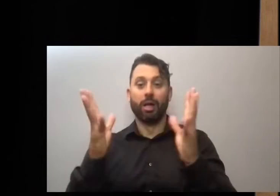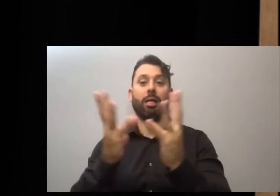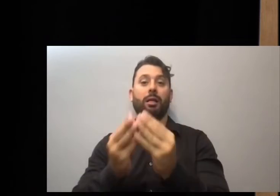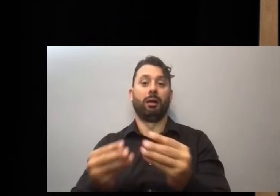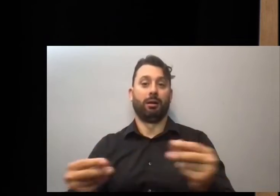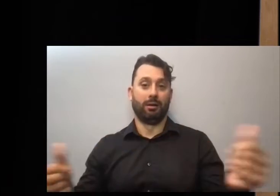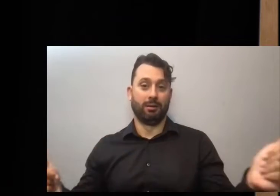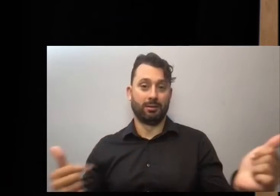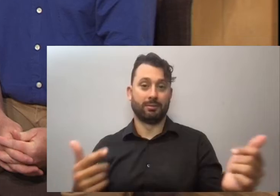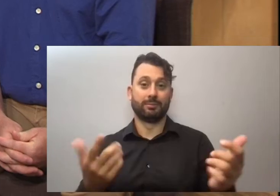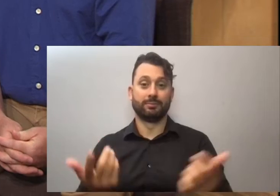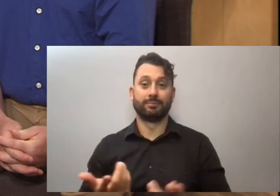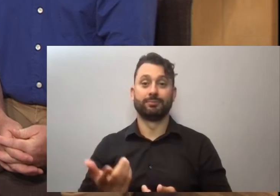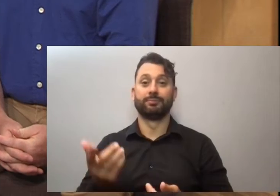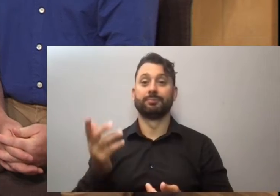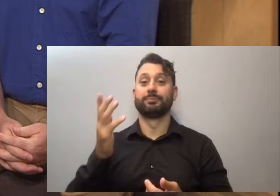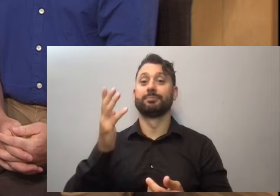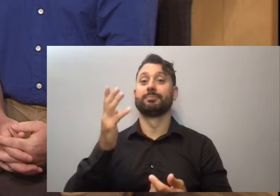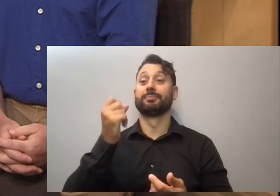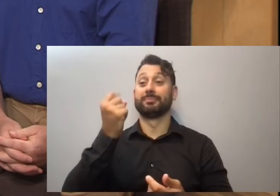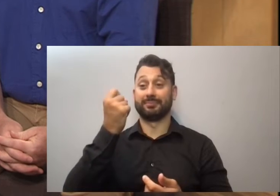Delta.